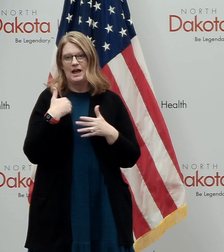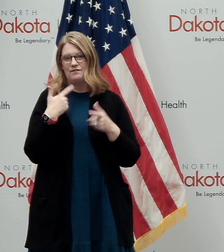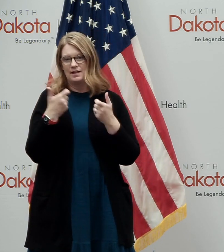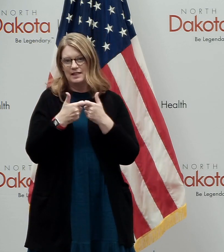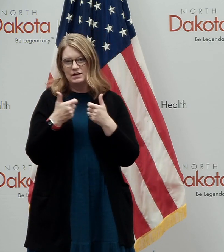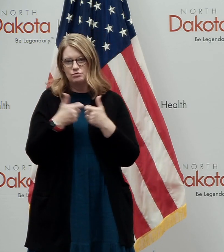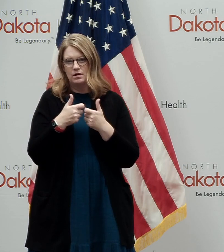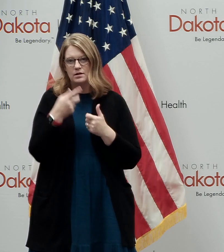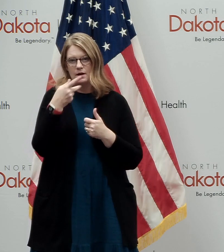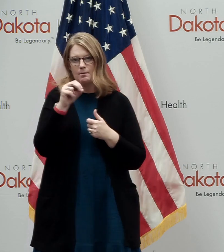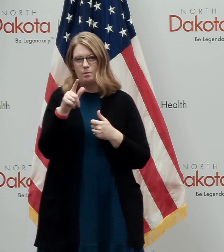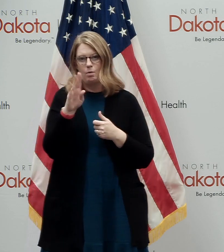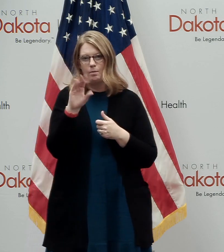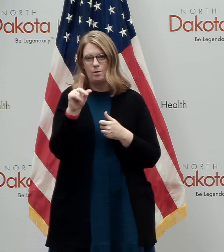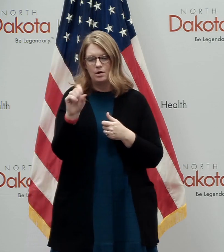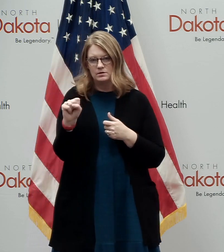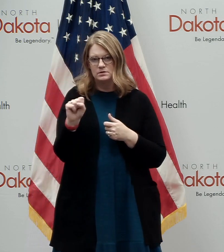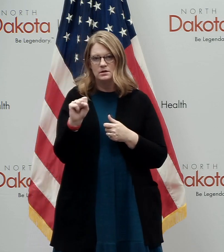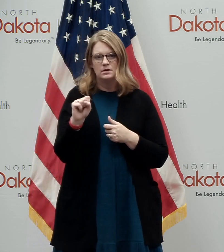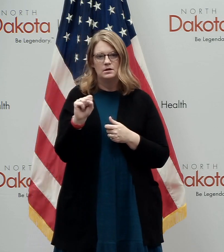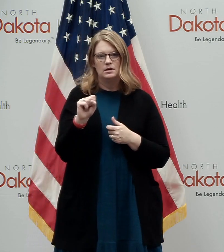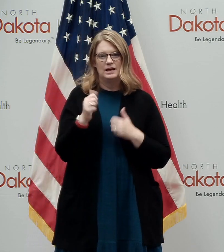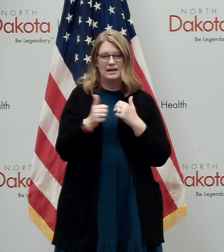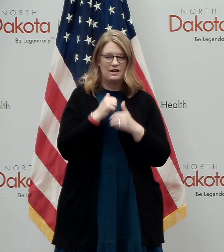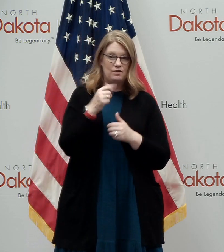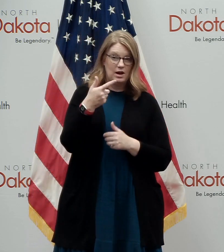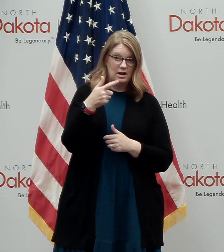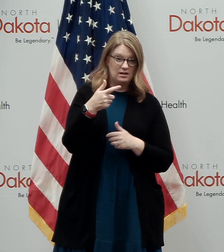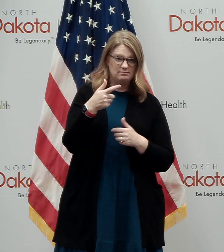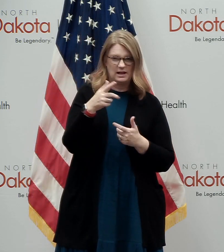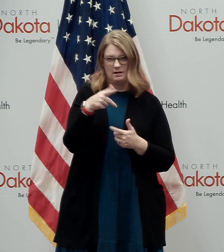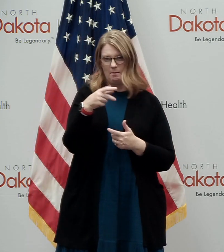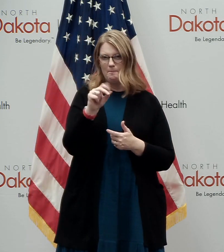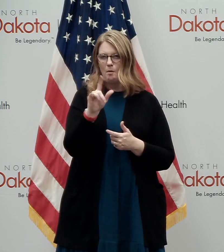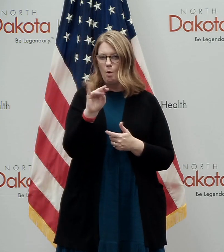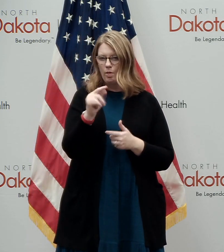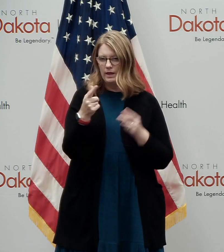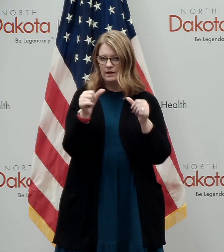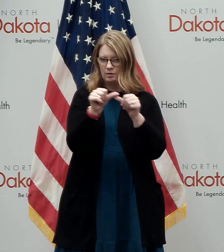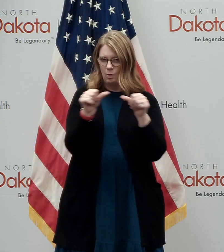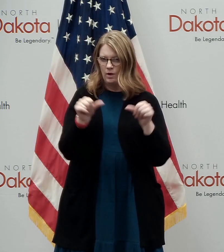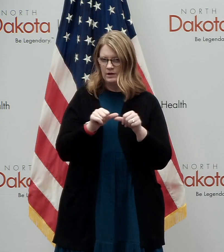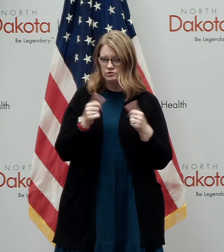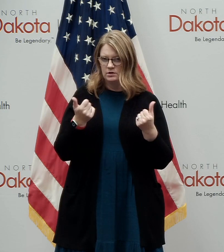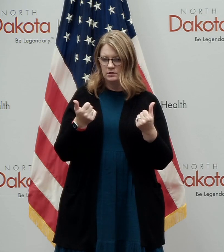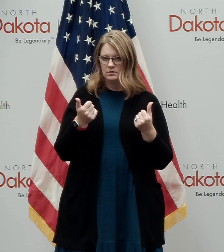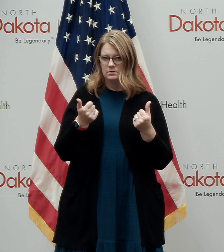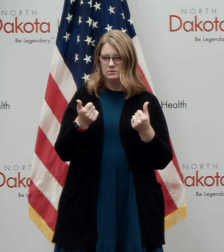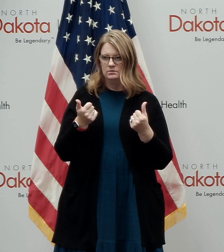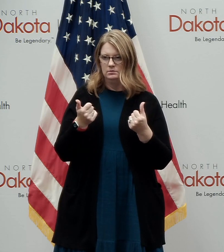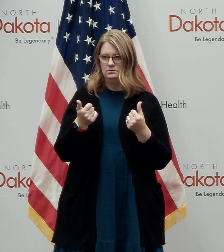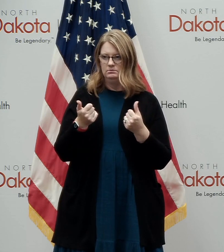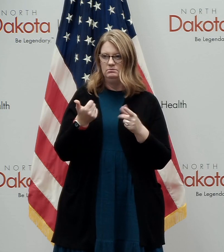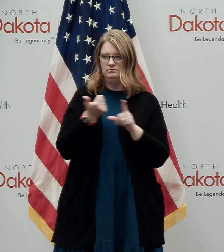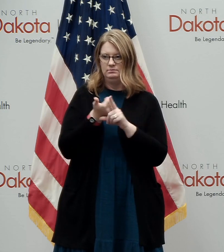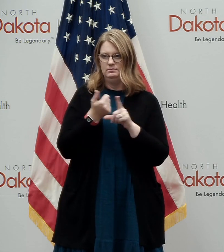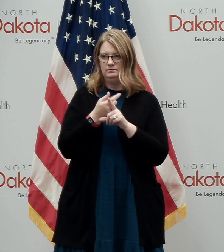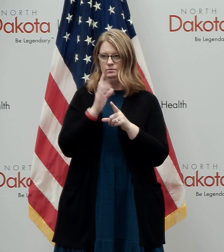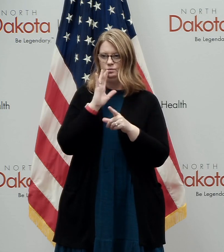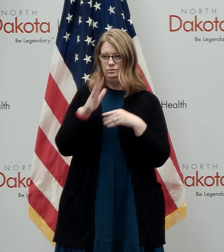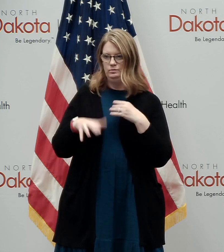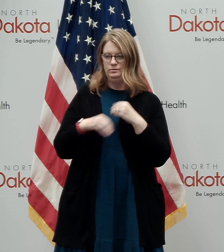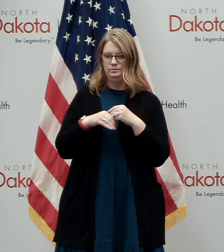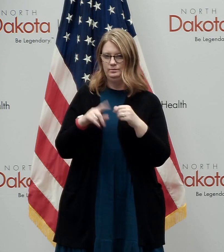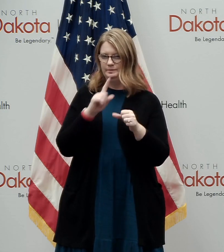poll books in every county of the state, every polling location, and this really will add to the security of our election